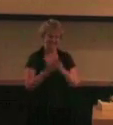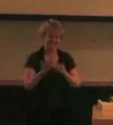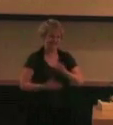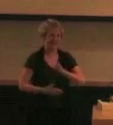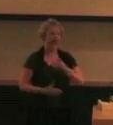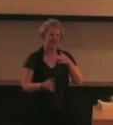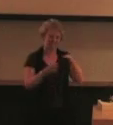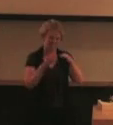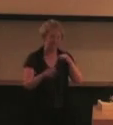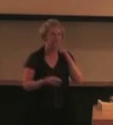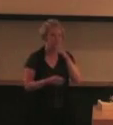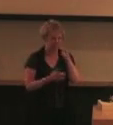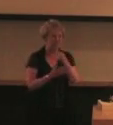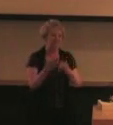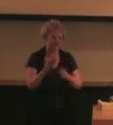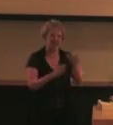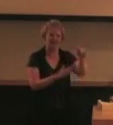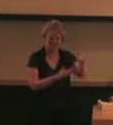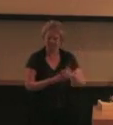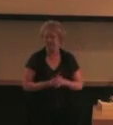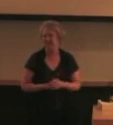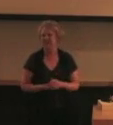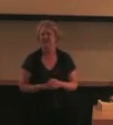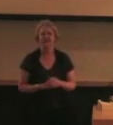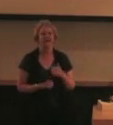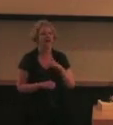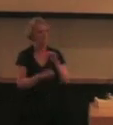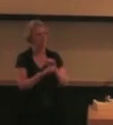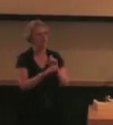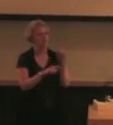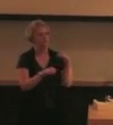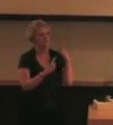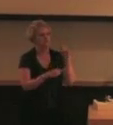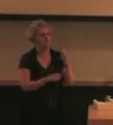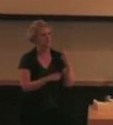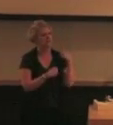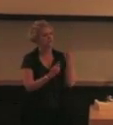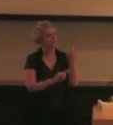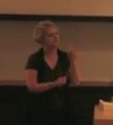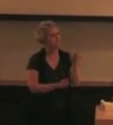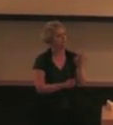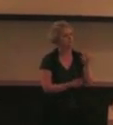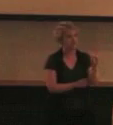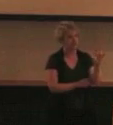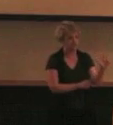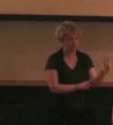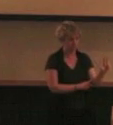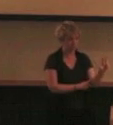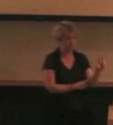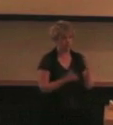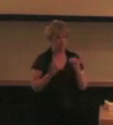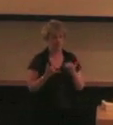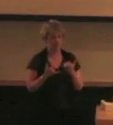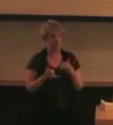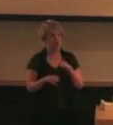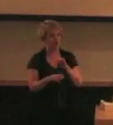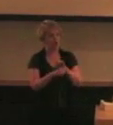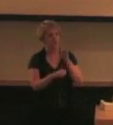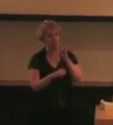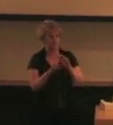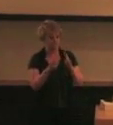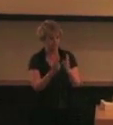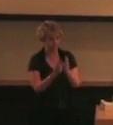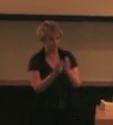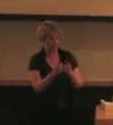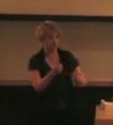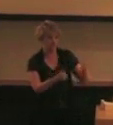but I'll explain who did later. I have worked for DMH since 1993. I currently work on the deaf unit